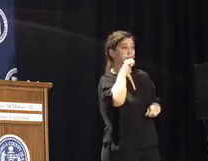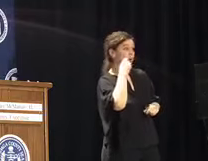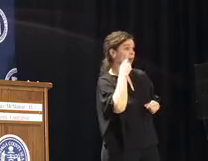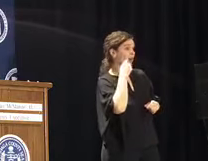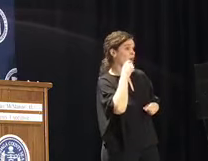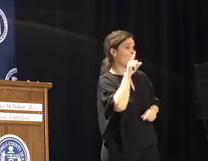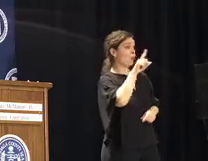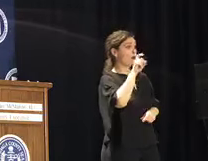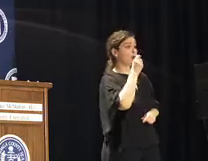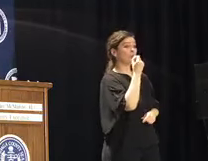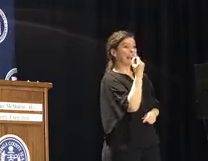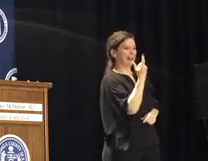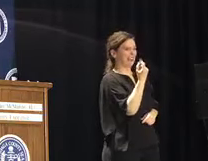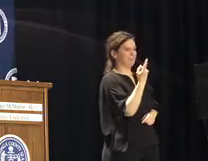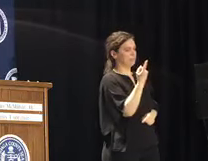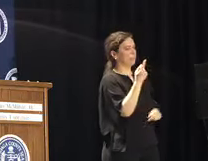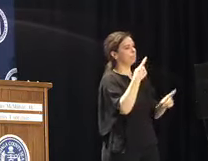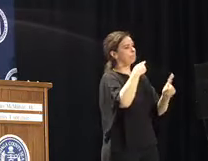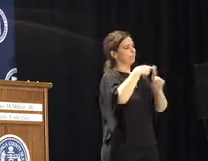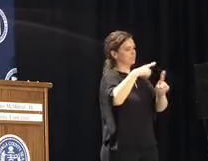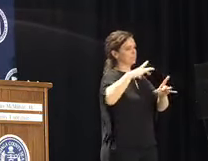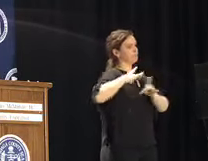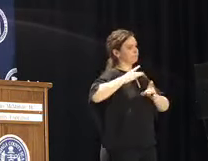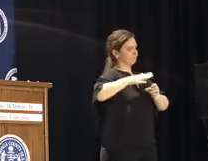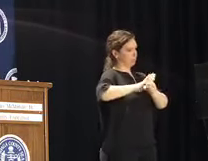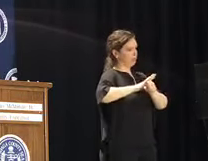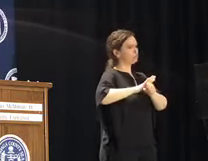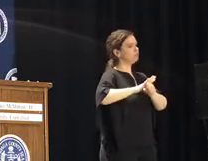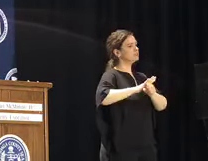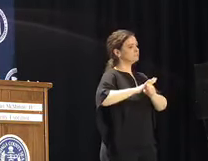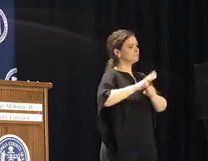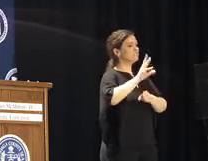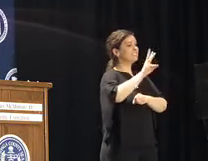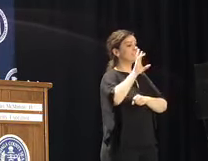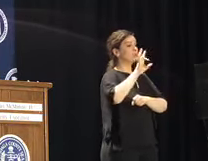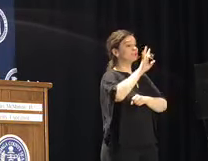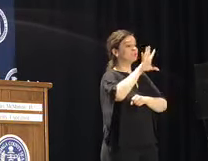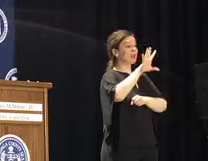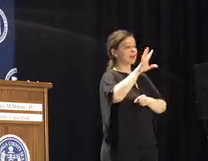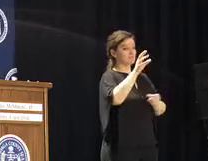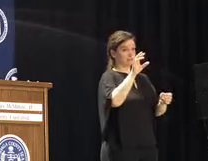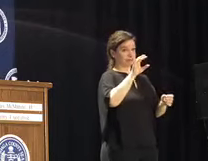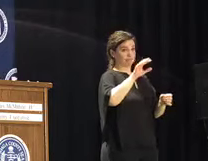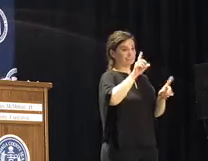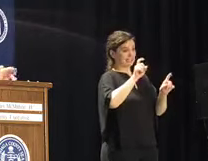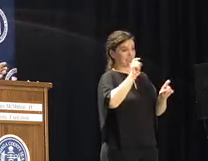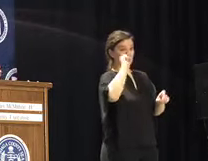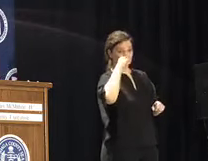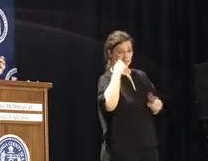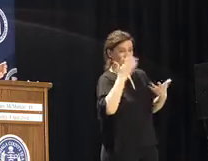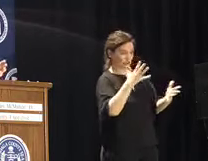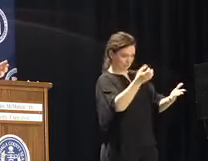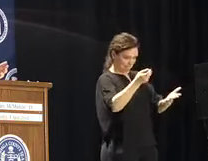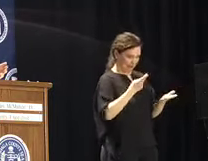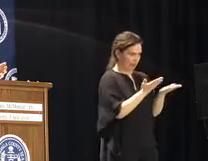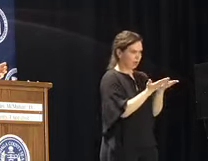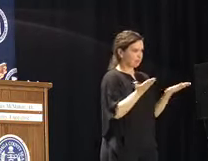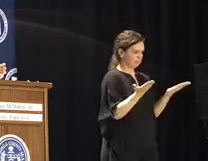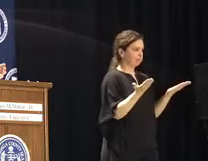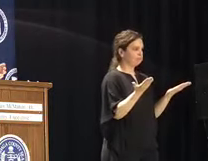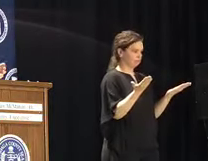That means that we got 675 tests back since yesterday. Some of the